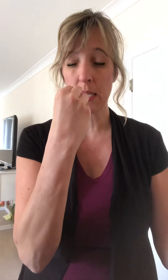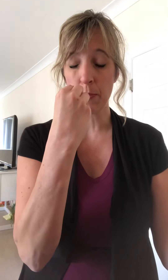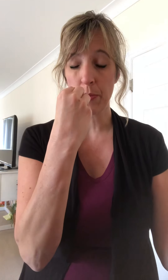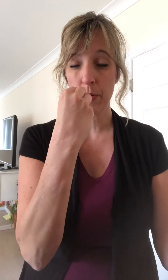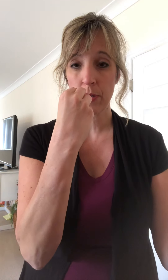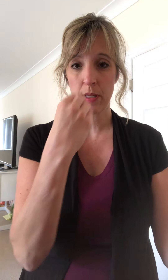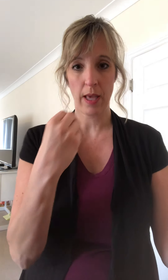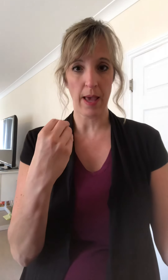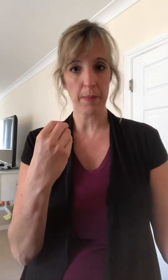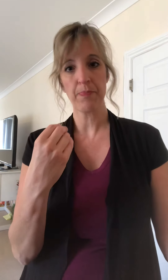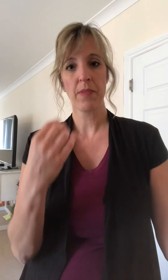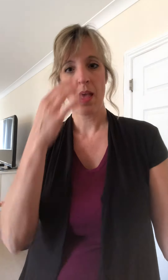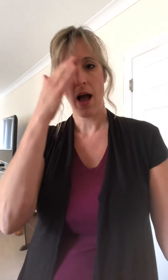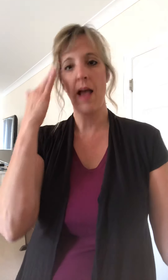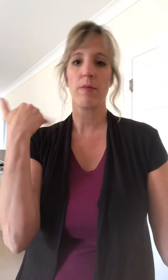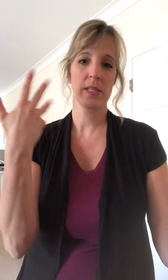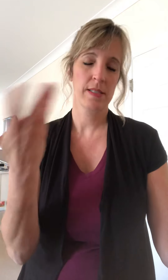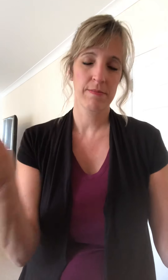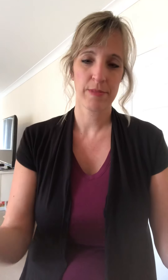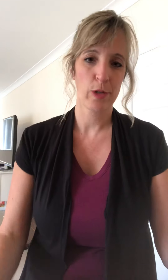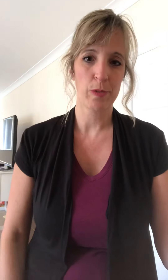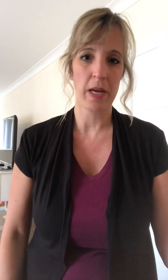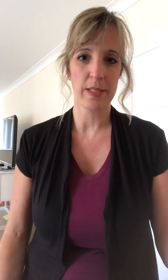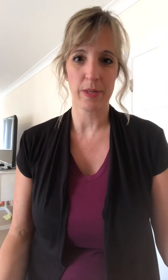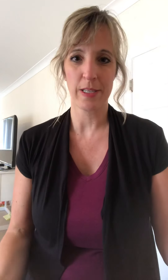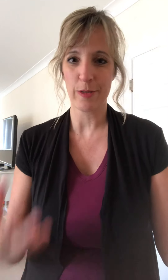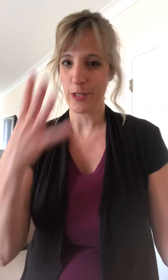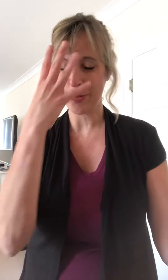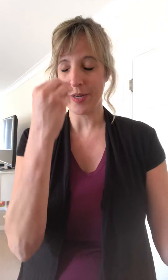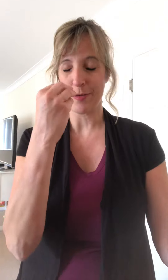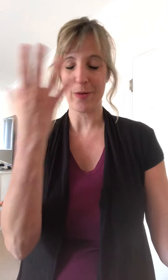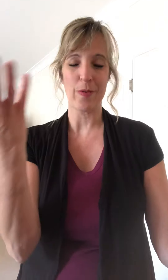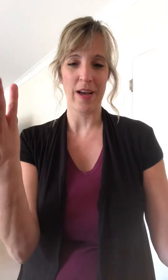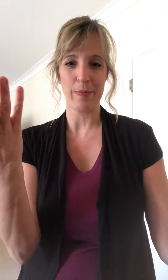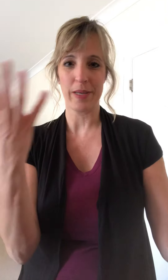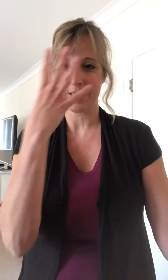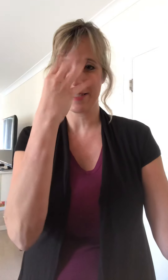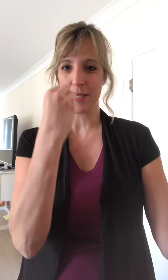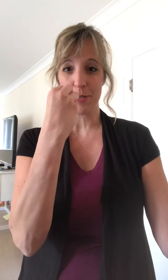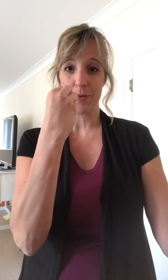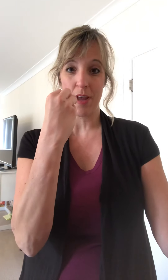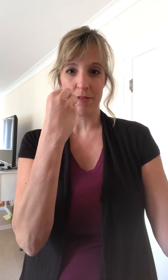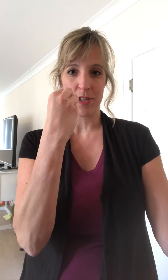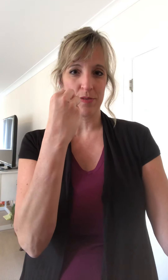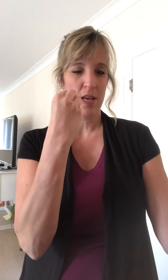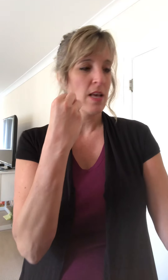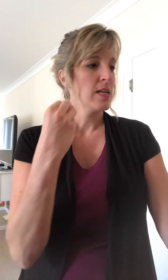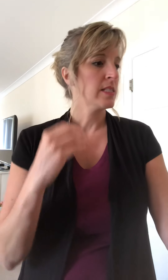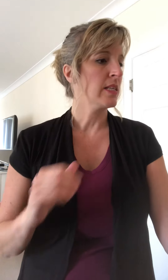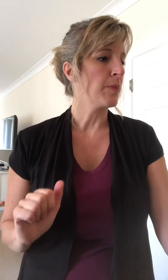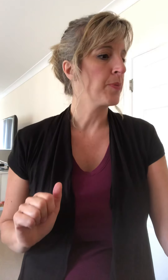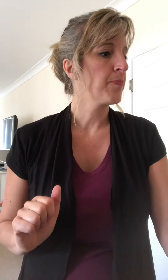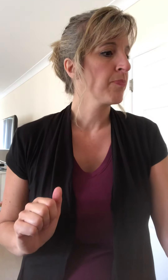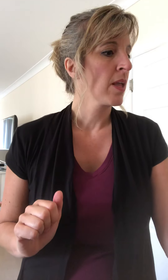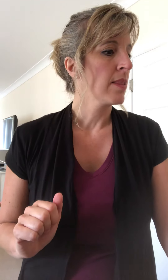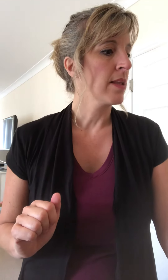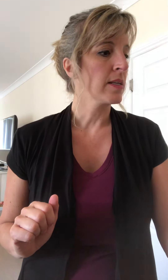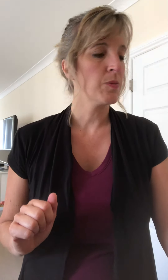sleep. Okay? I always close my eyes when I do it too. I don't know why, but sleep. You don't have to. Sleep. The next one